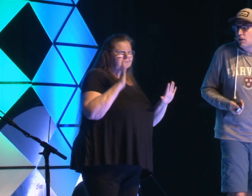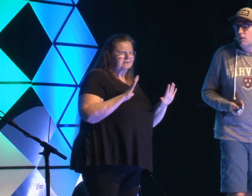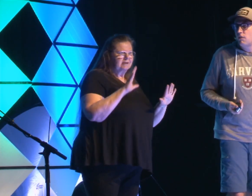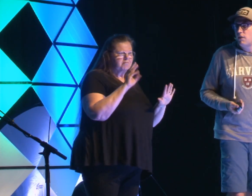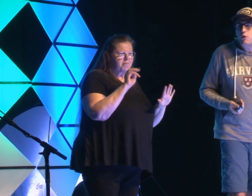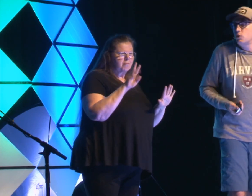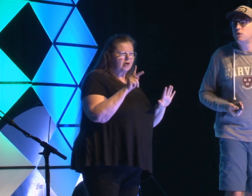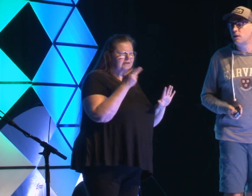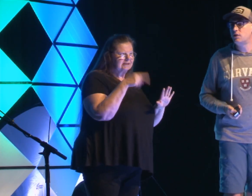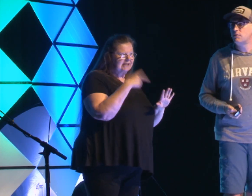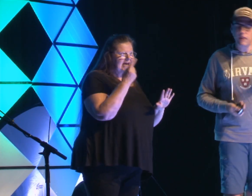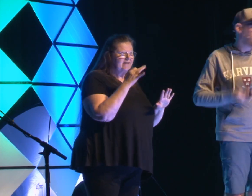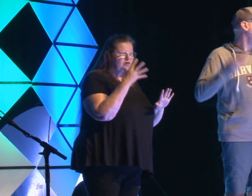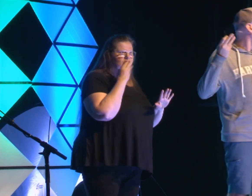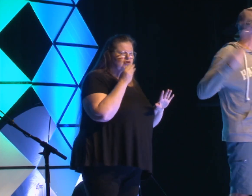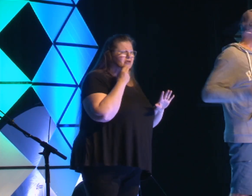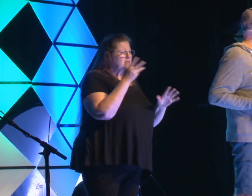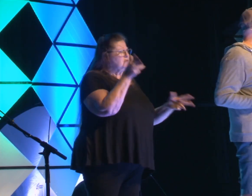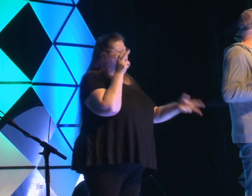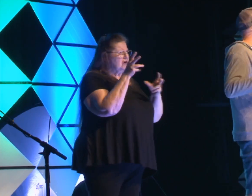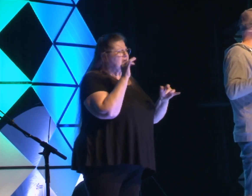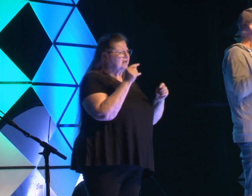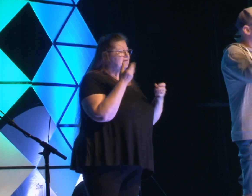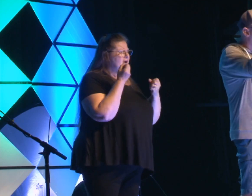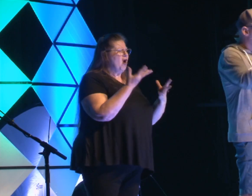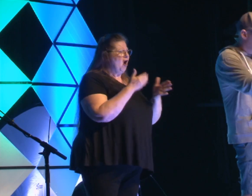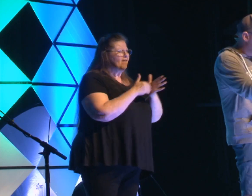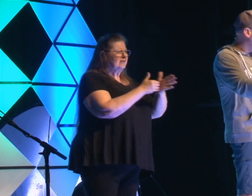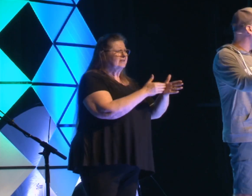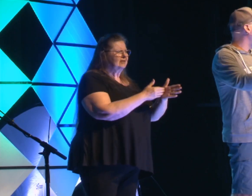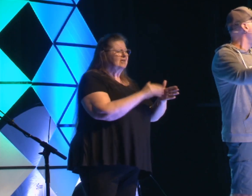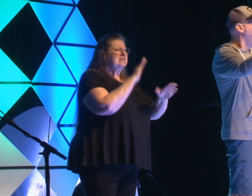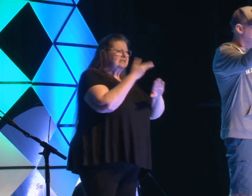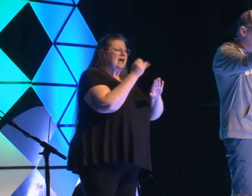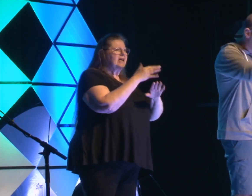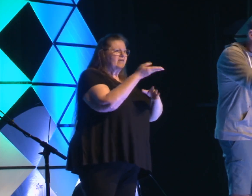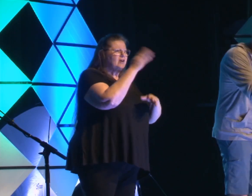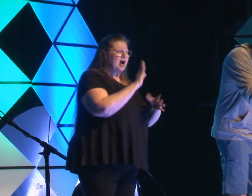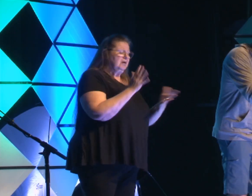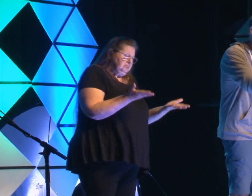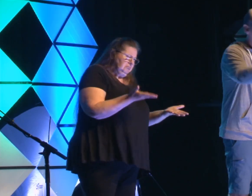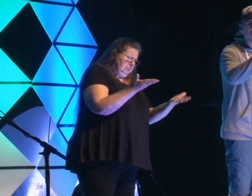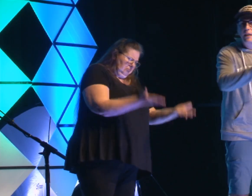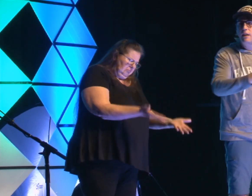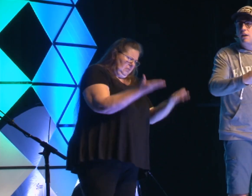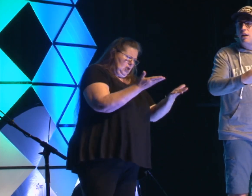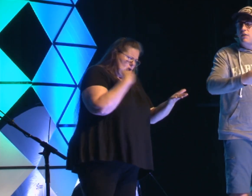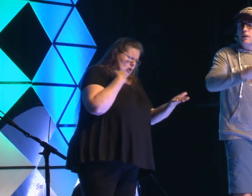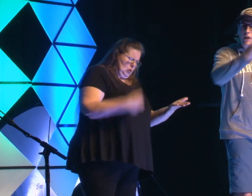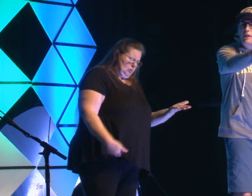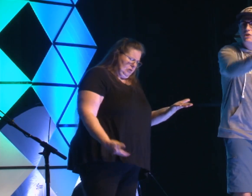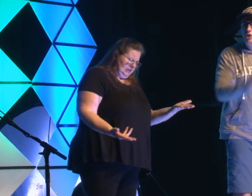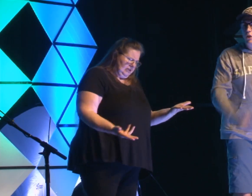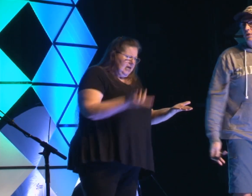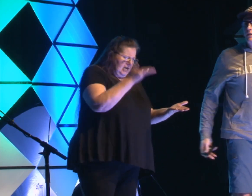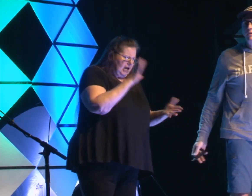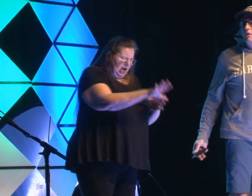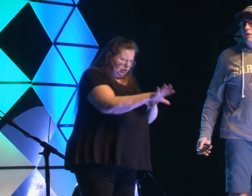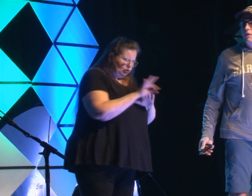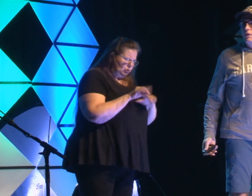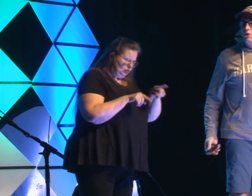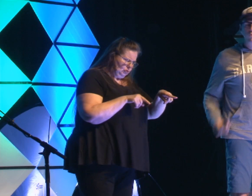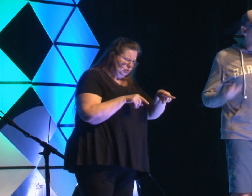to hear if you were Jewish. Yeah, we get it. Okay, that's what this is. Son of God meant this is a human being that God has